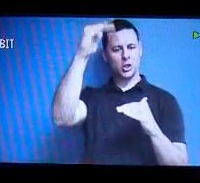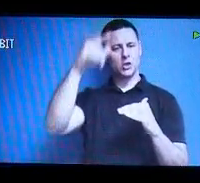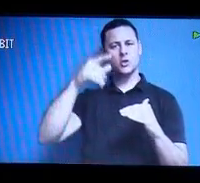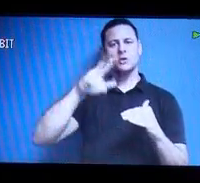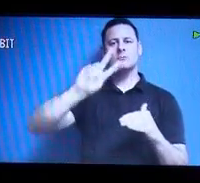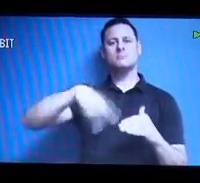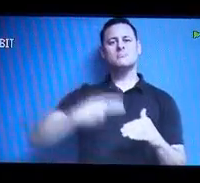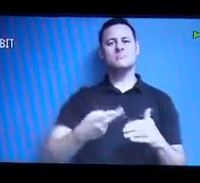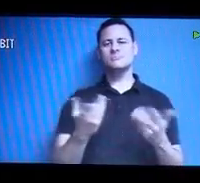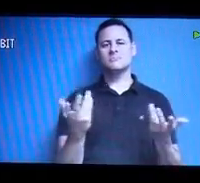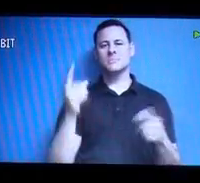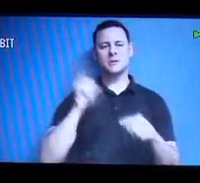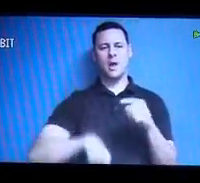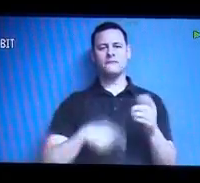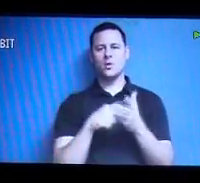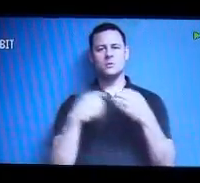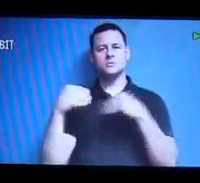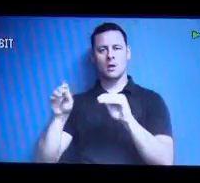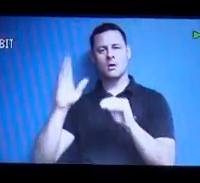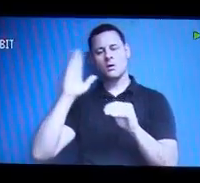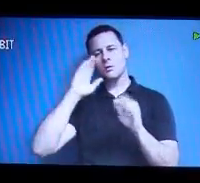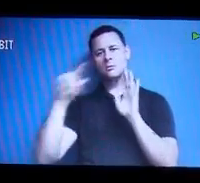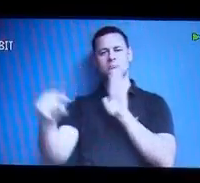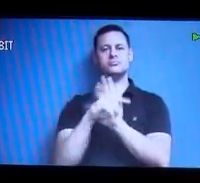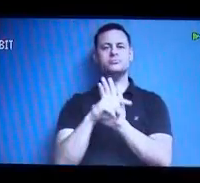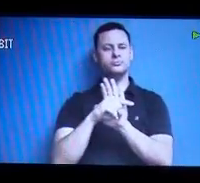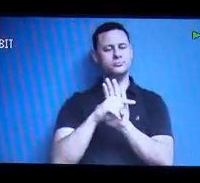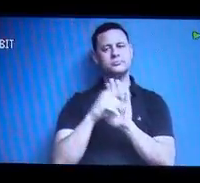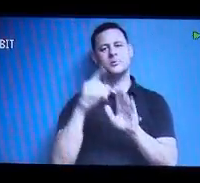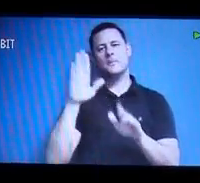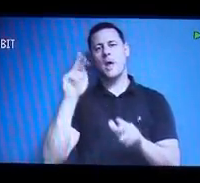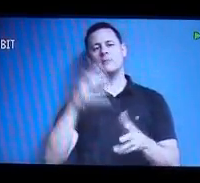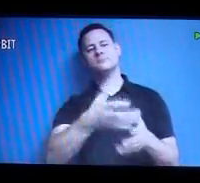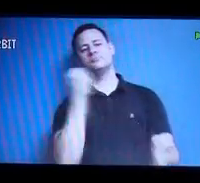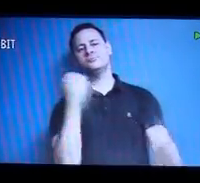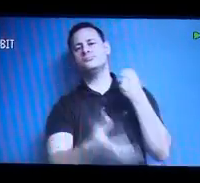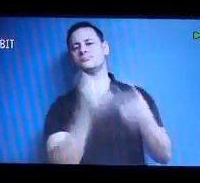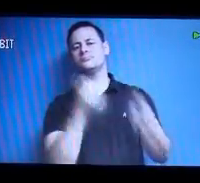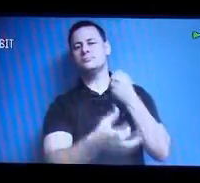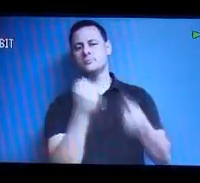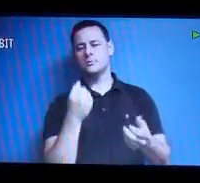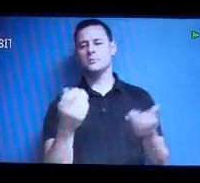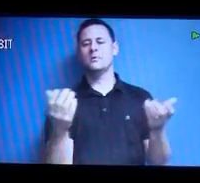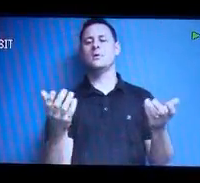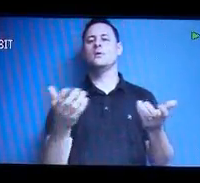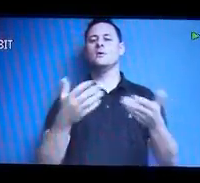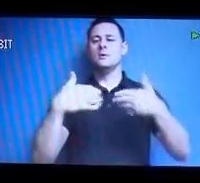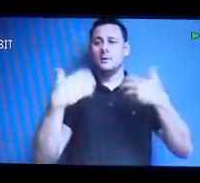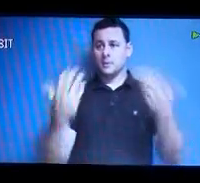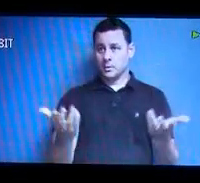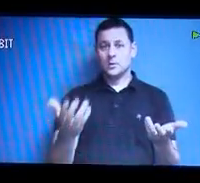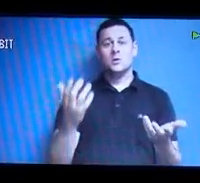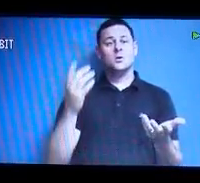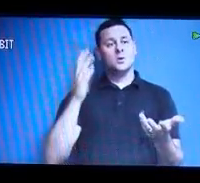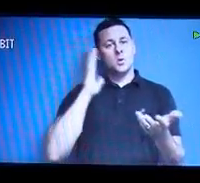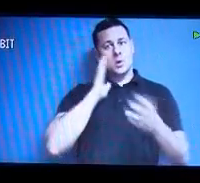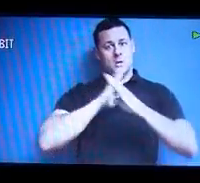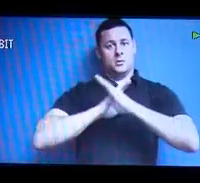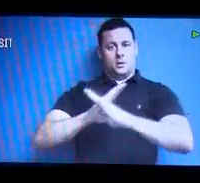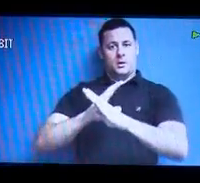is the second major idea. Mortgages to protect people against these kinds of risks. And it really means applying financial